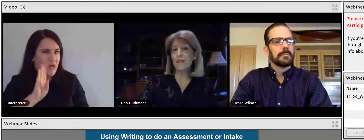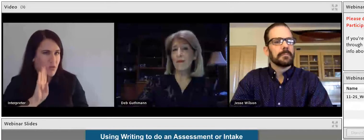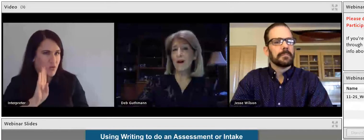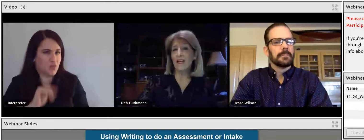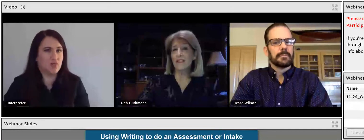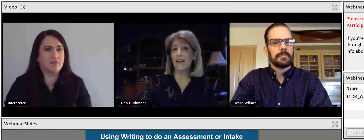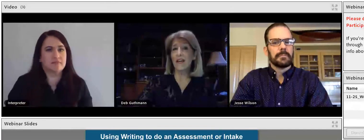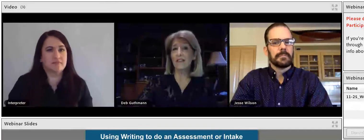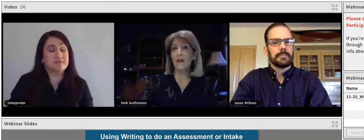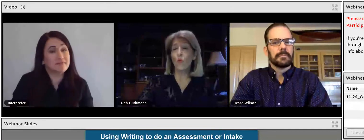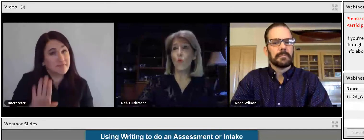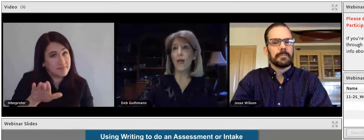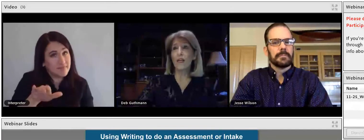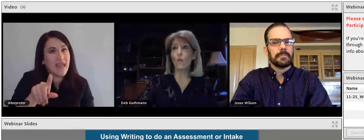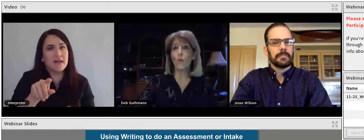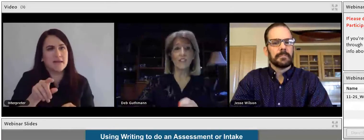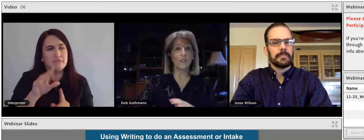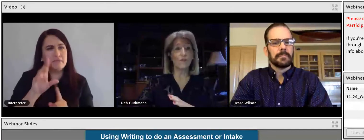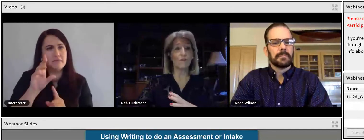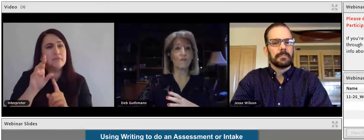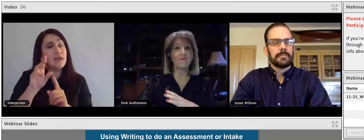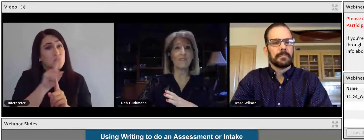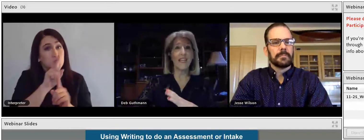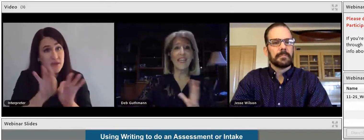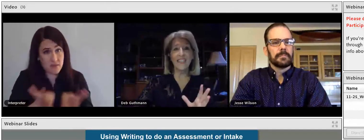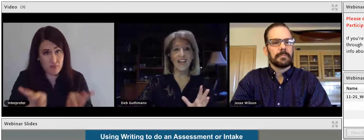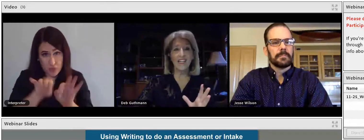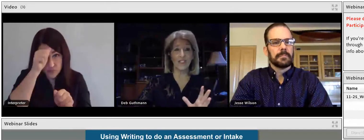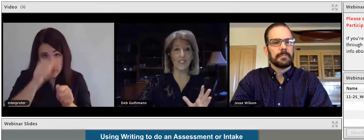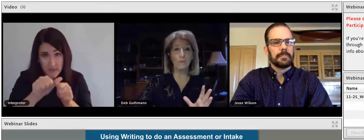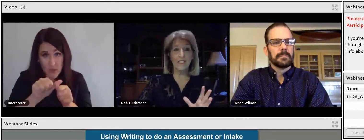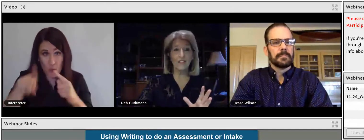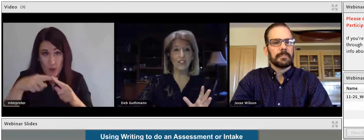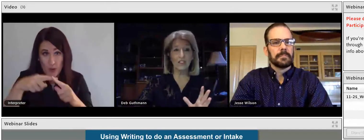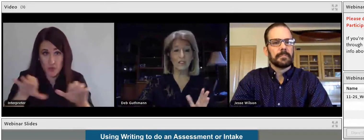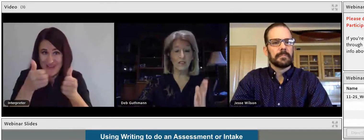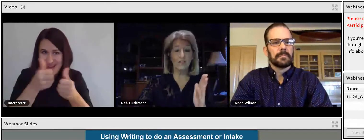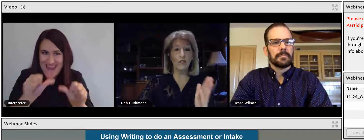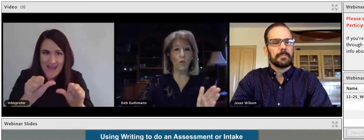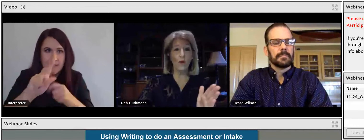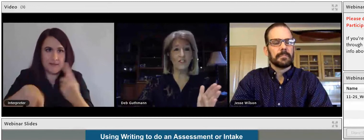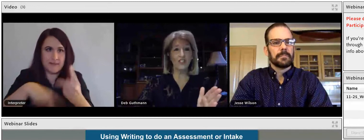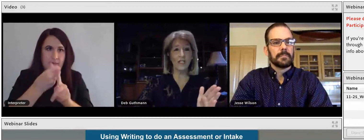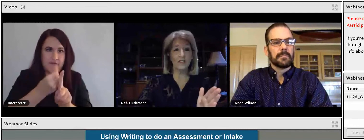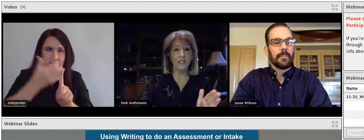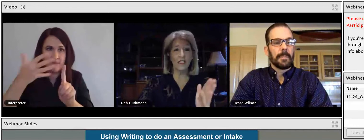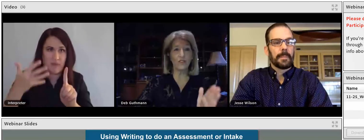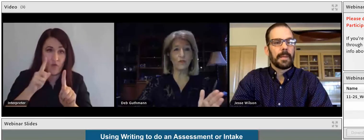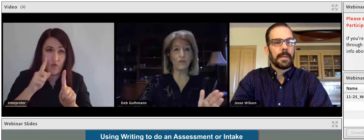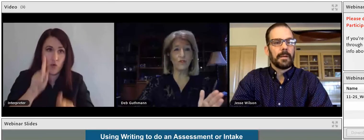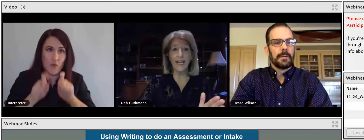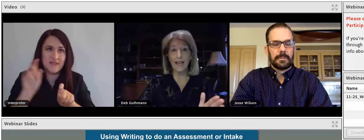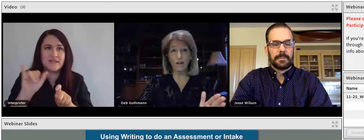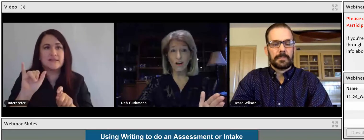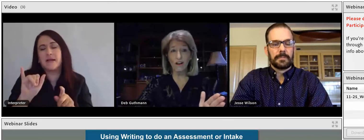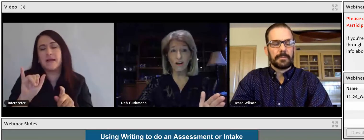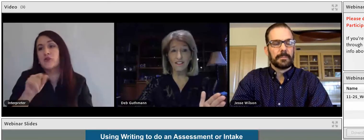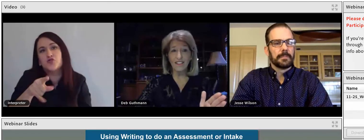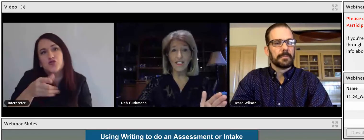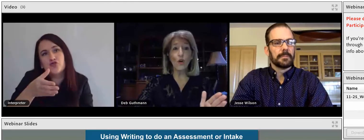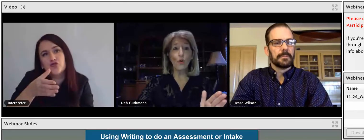important to keep in mind that when we do any kind of expansion, for a question that says, do you